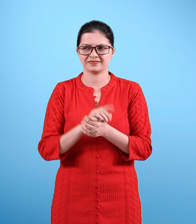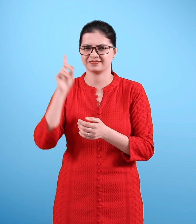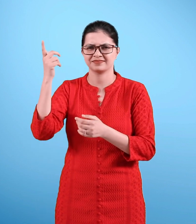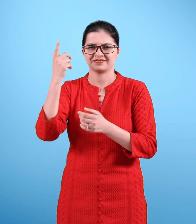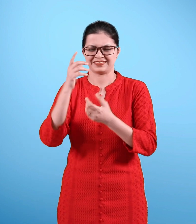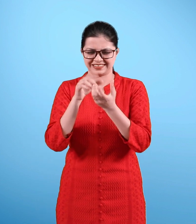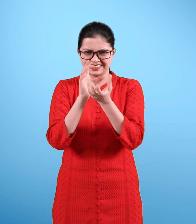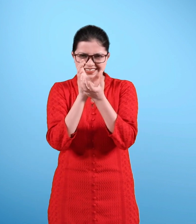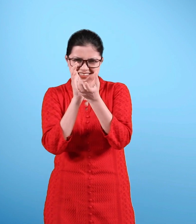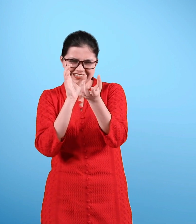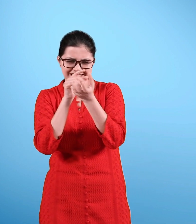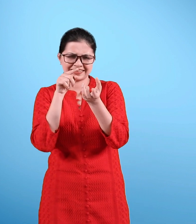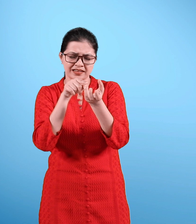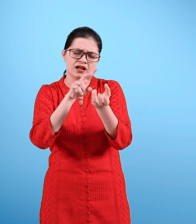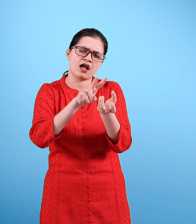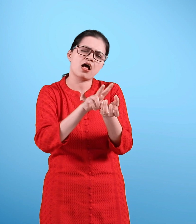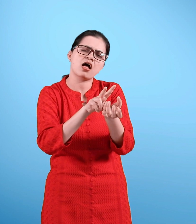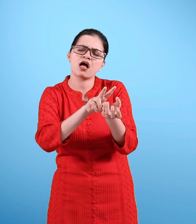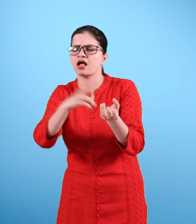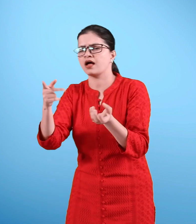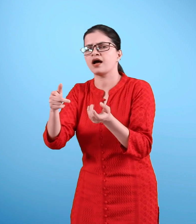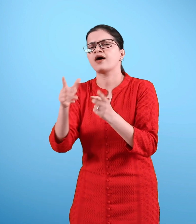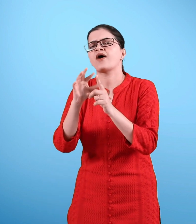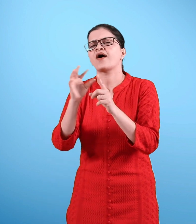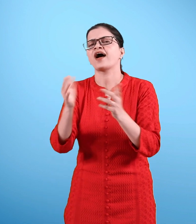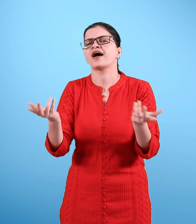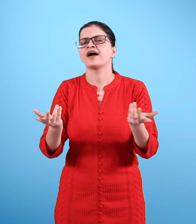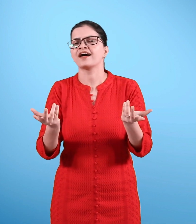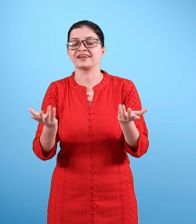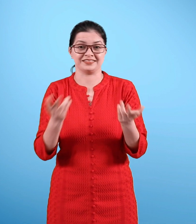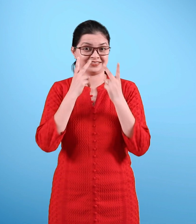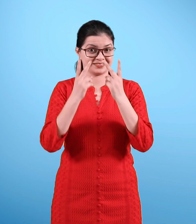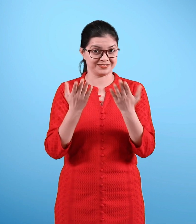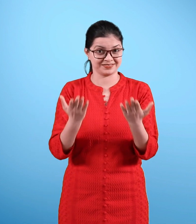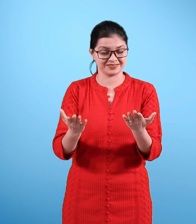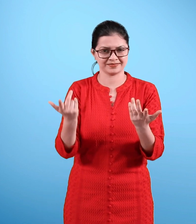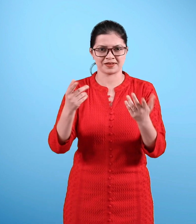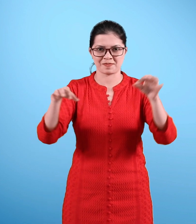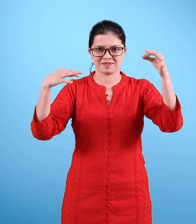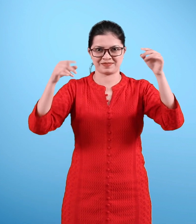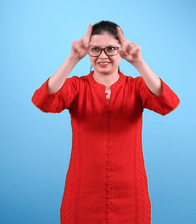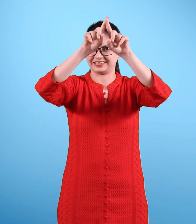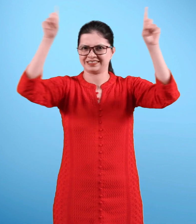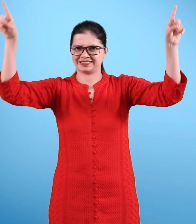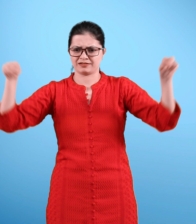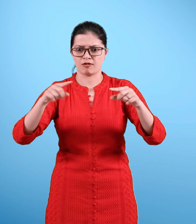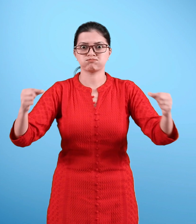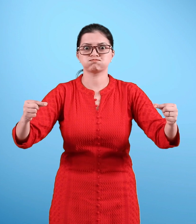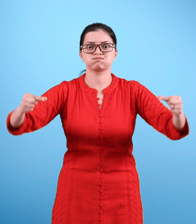We need a slightly different setup for this. We just need a large sheet of cardboard with a small pinhole in